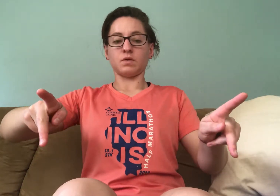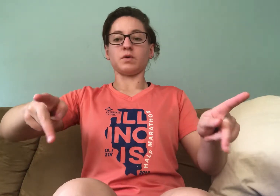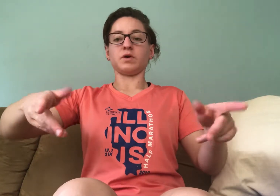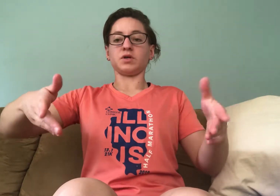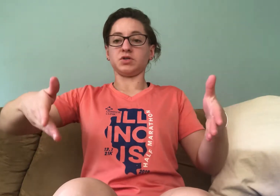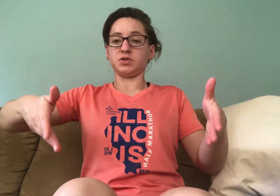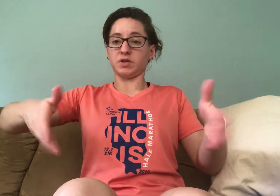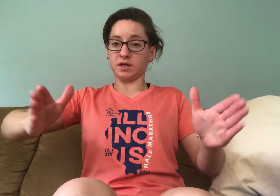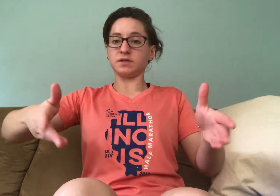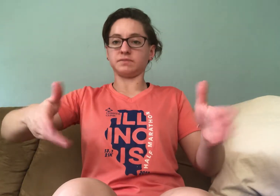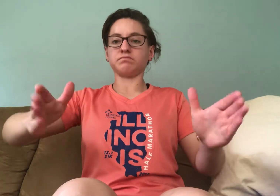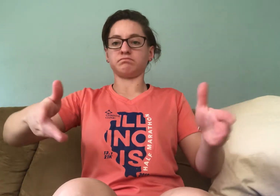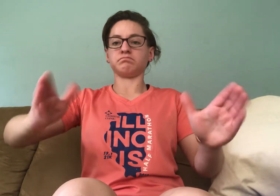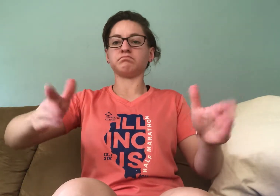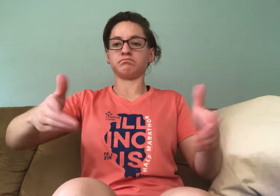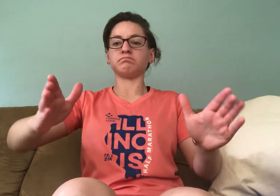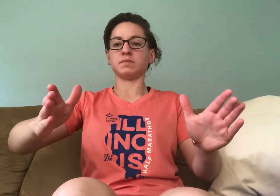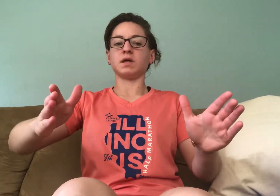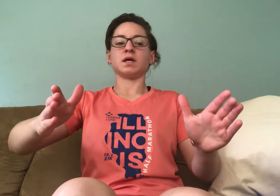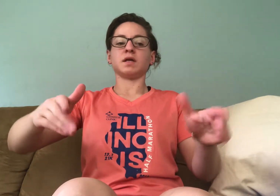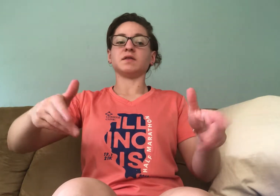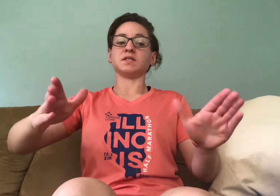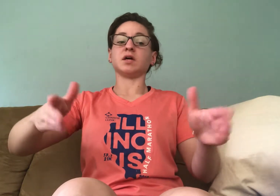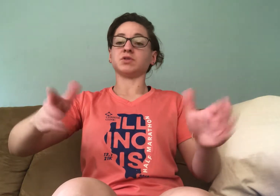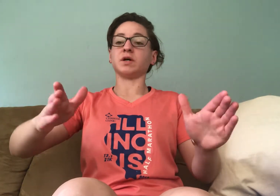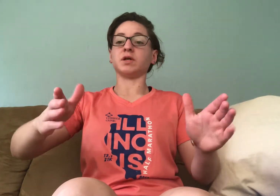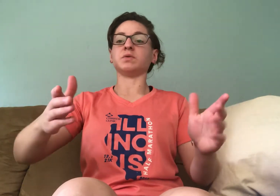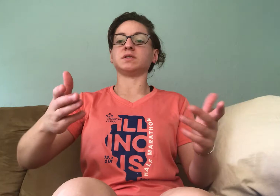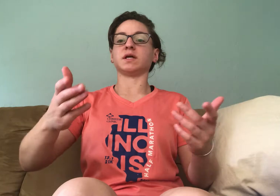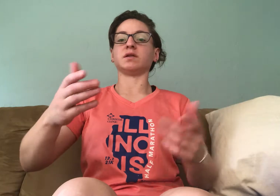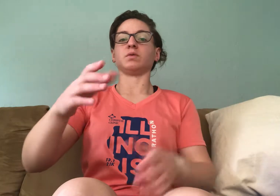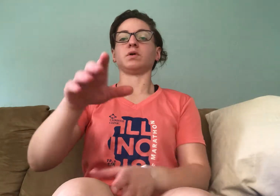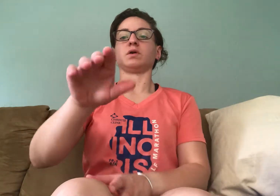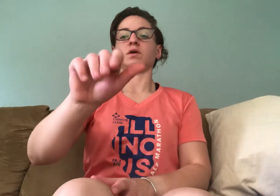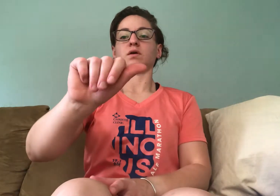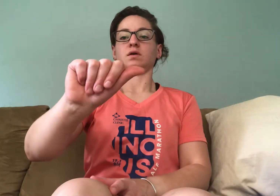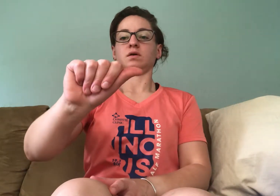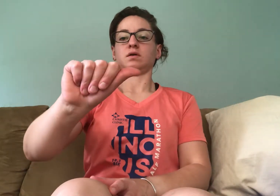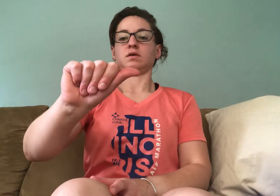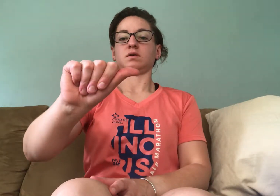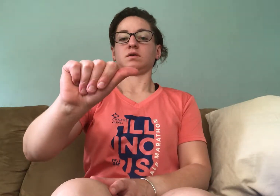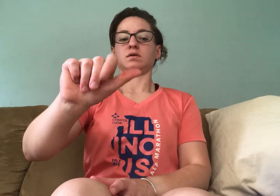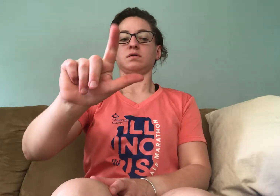Or you can just use your hands. This is also how you would sign the word.